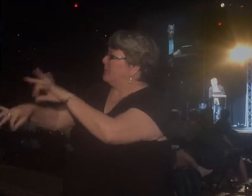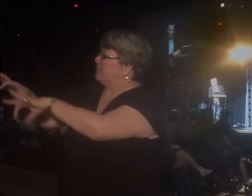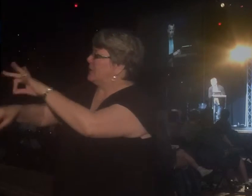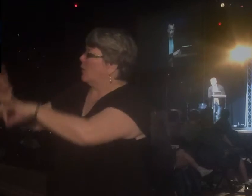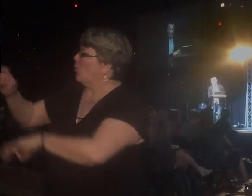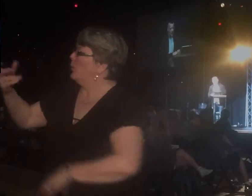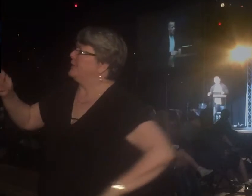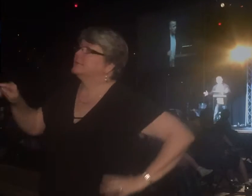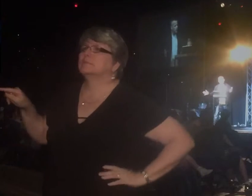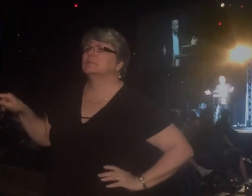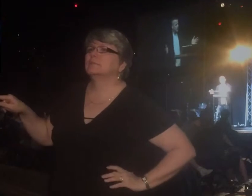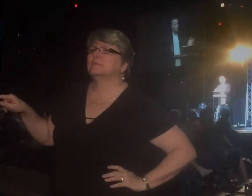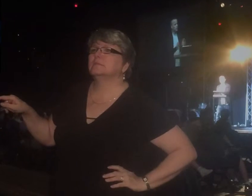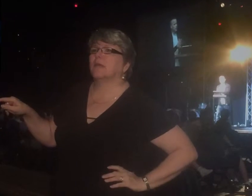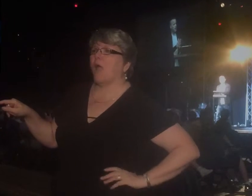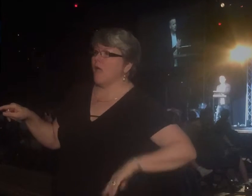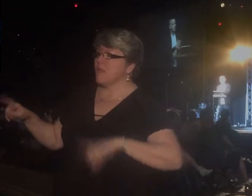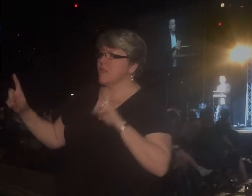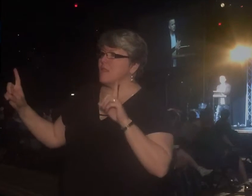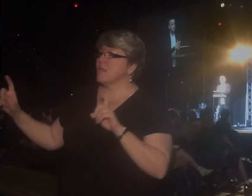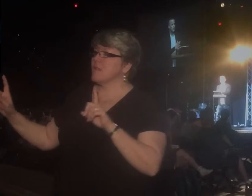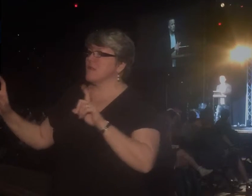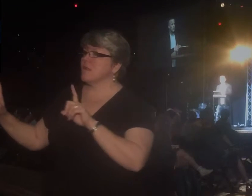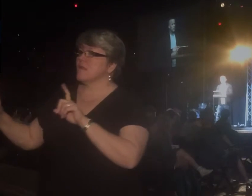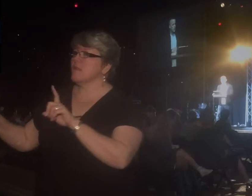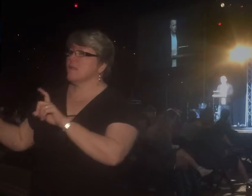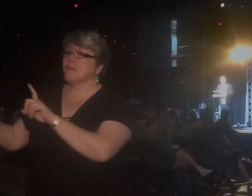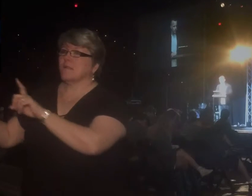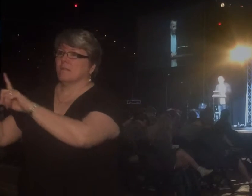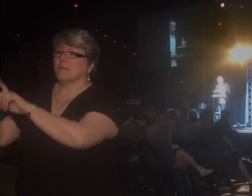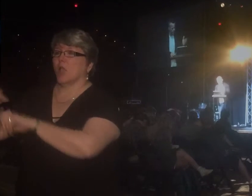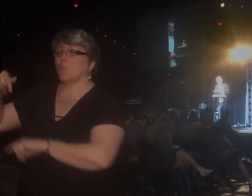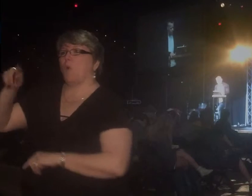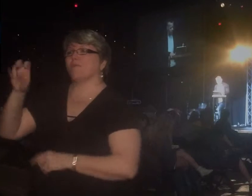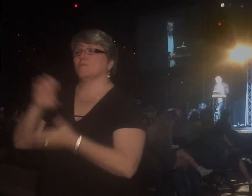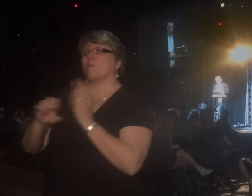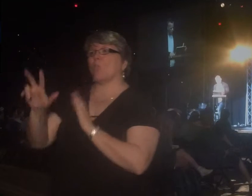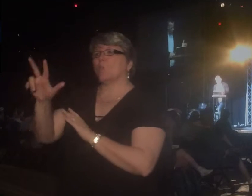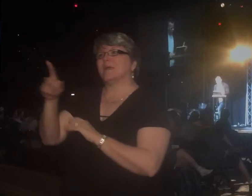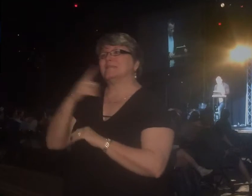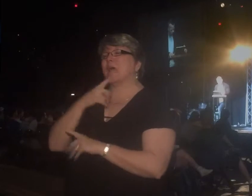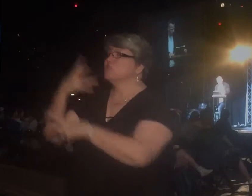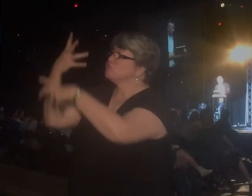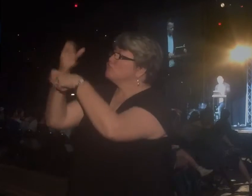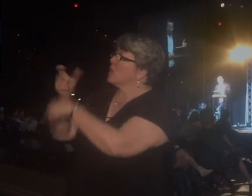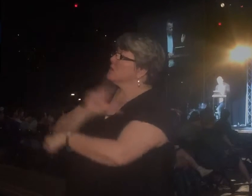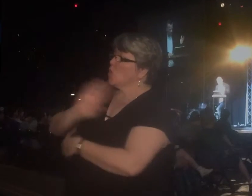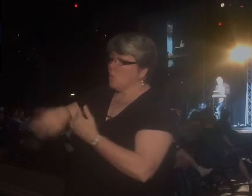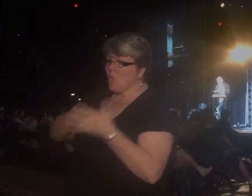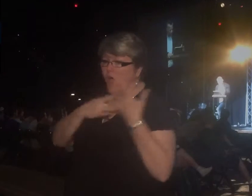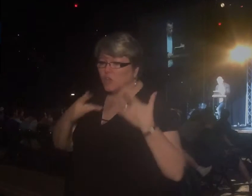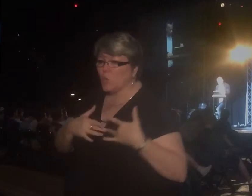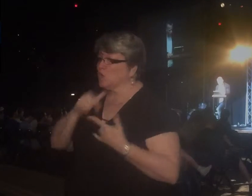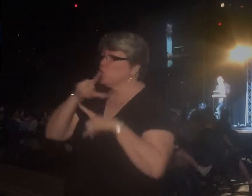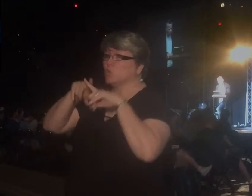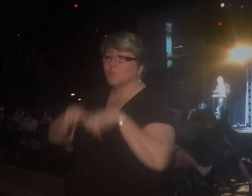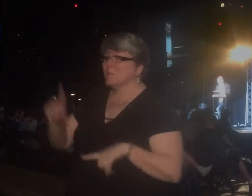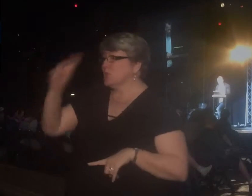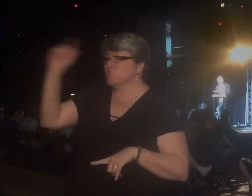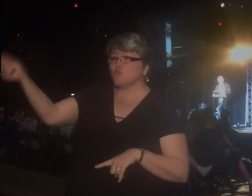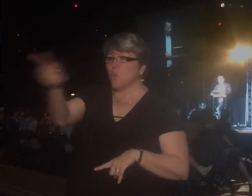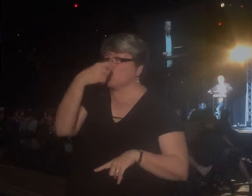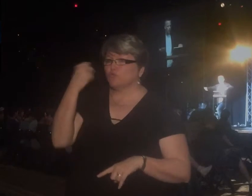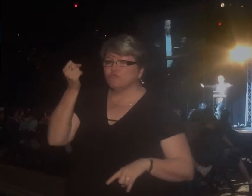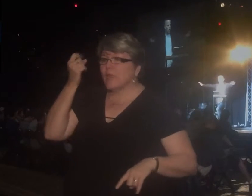wheat, right? And you'll begin to move together. Proverbs 3 says, trust the Lord with all your heart, lean not on your